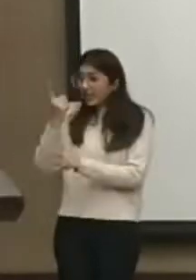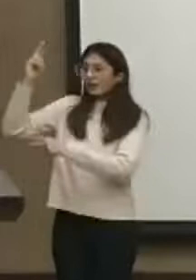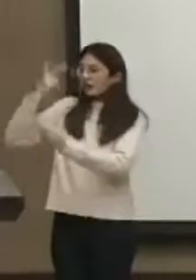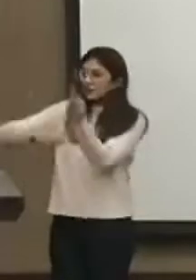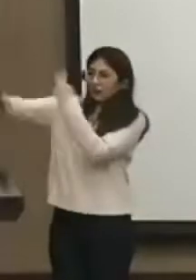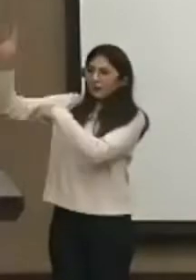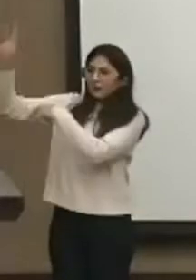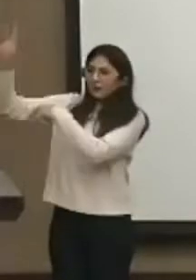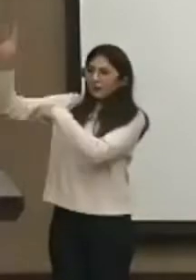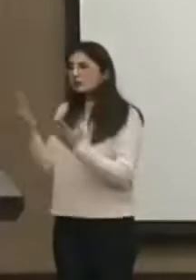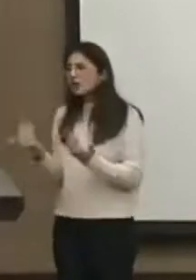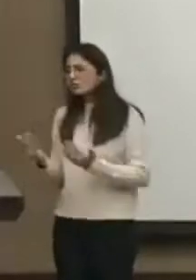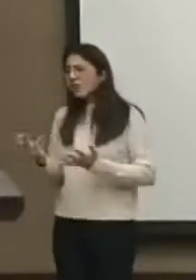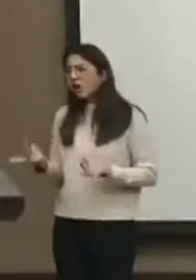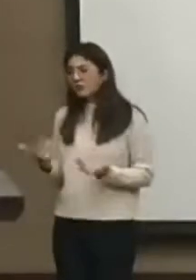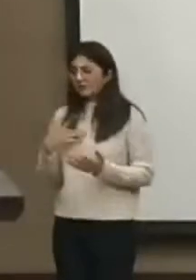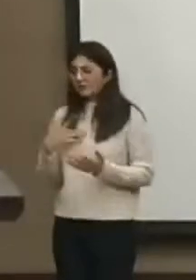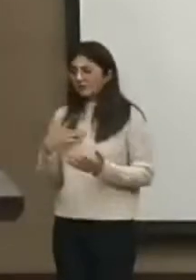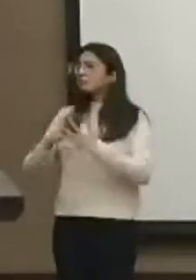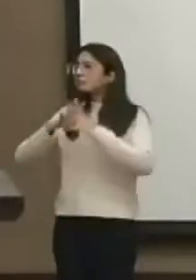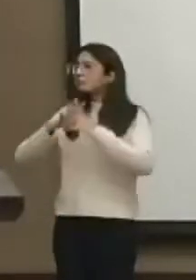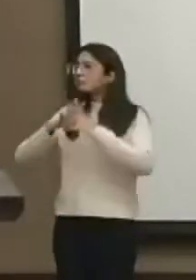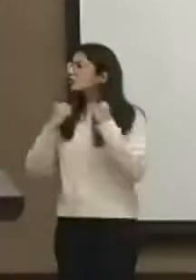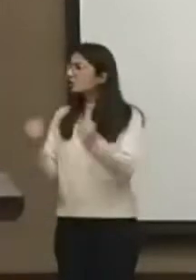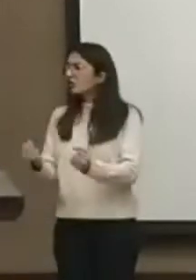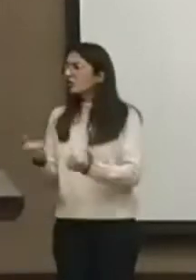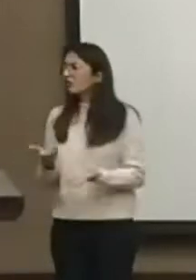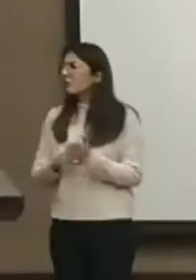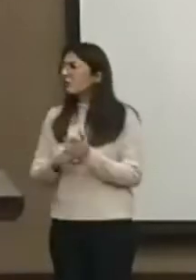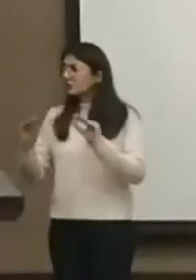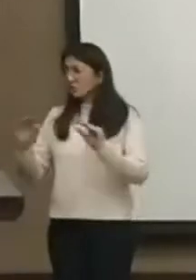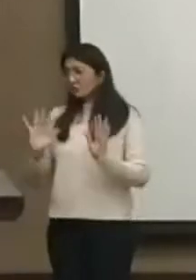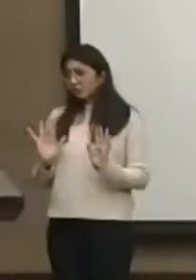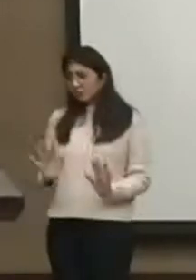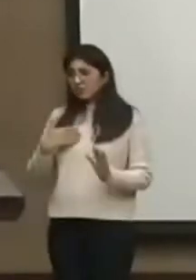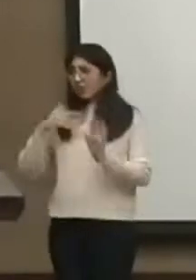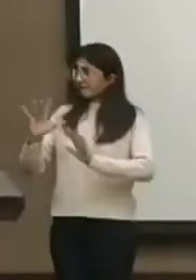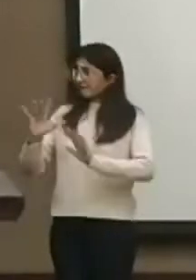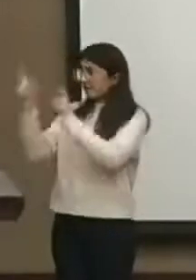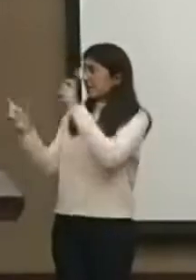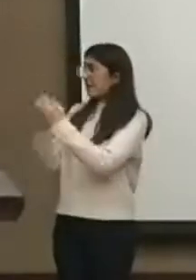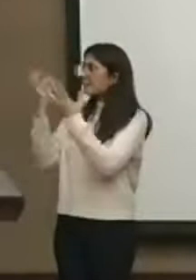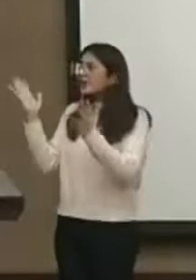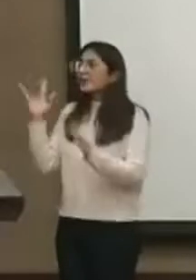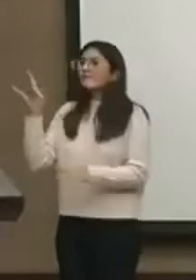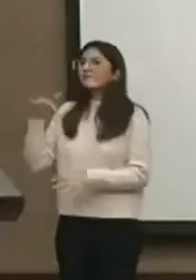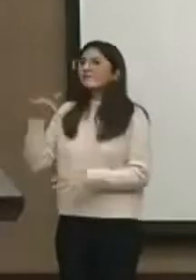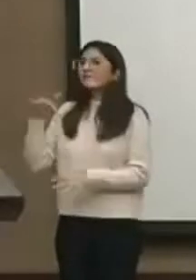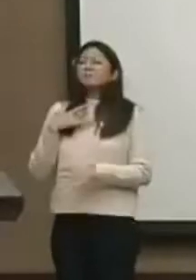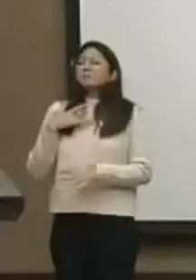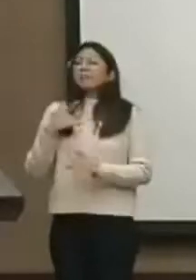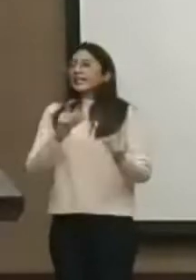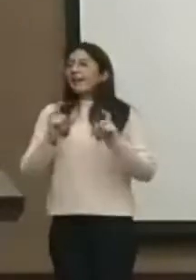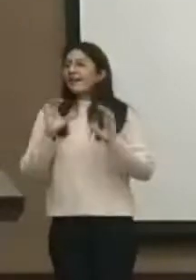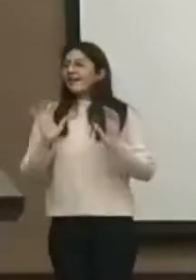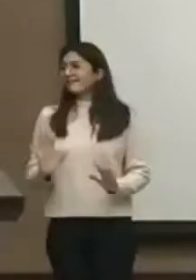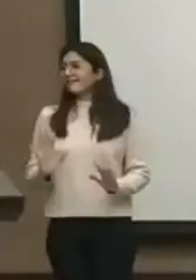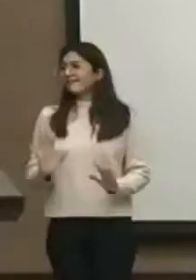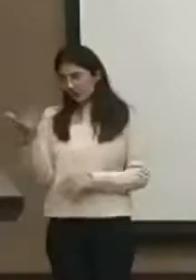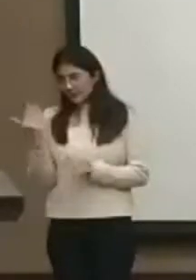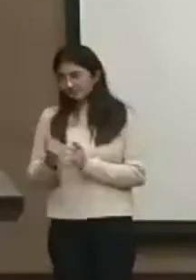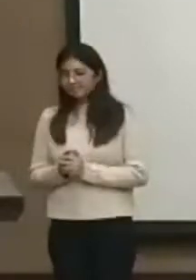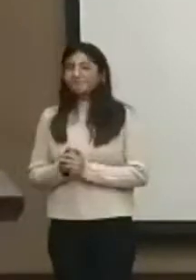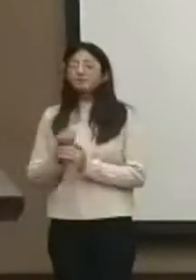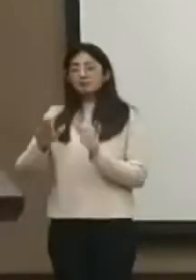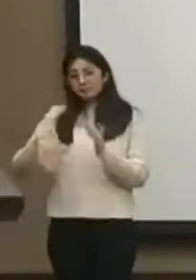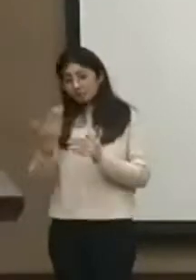that's such a big strength for Microsoft, that we have people who actually care. Coming to our